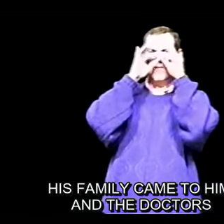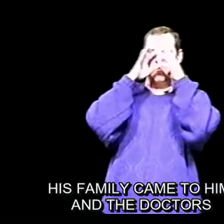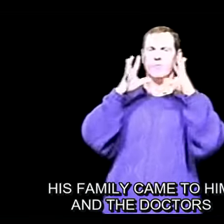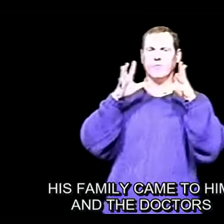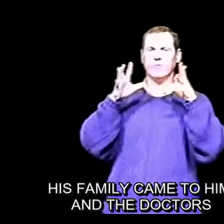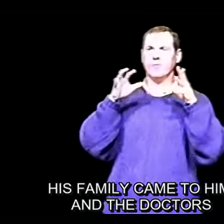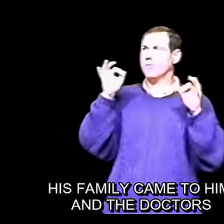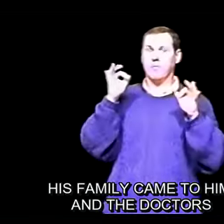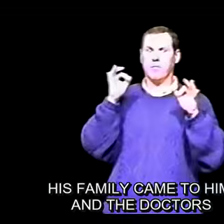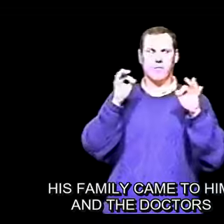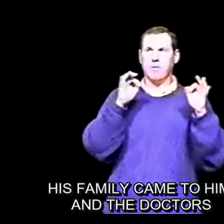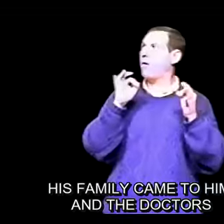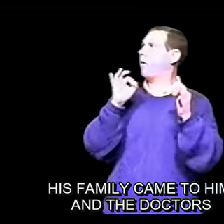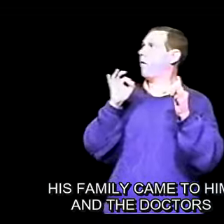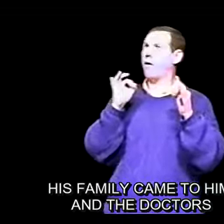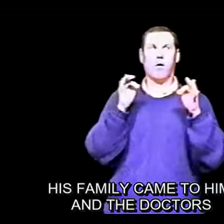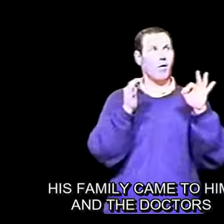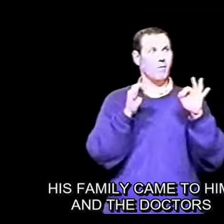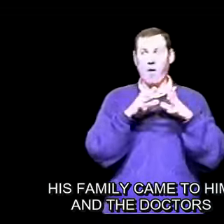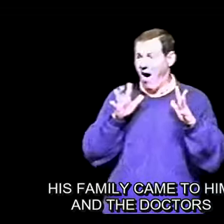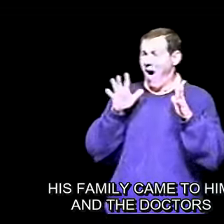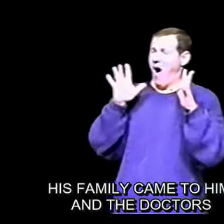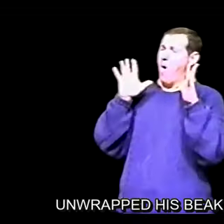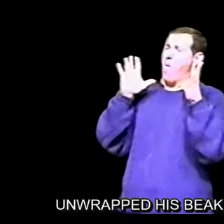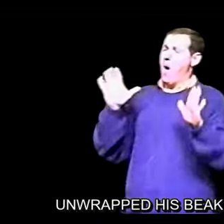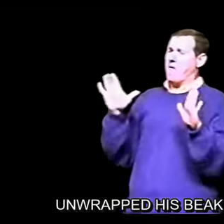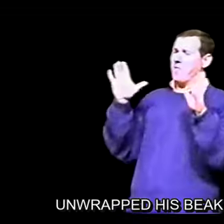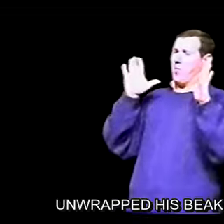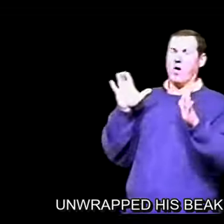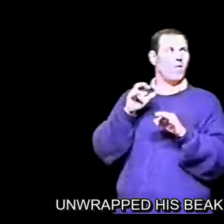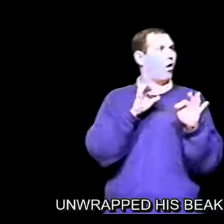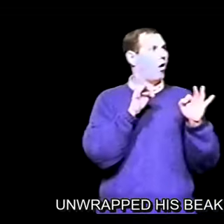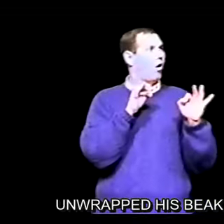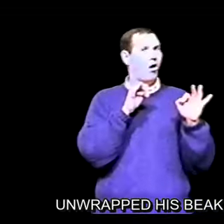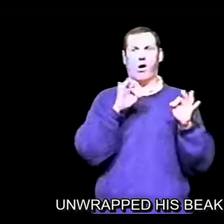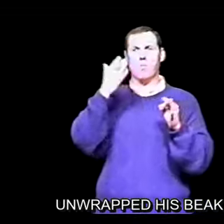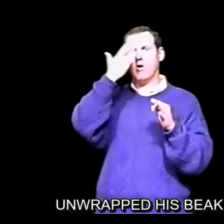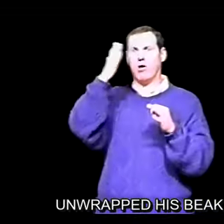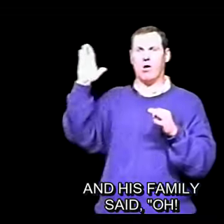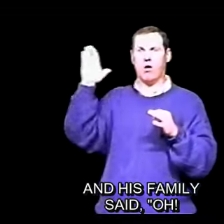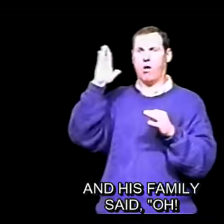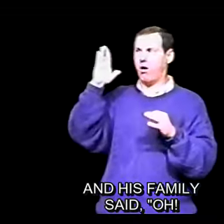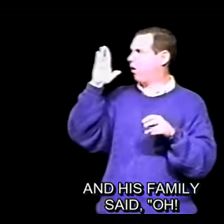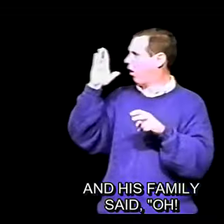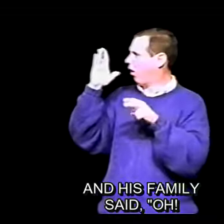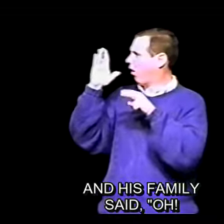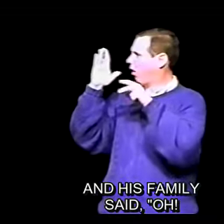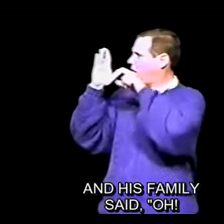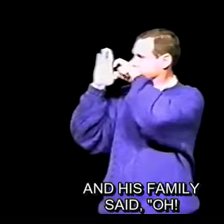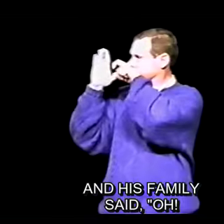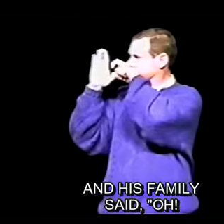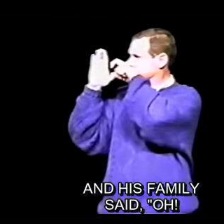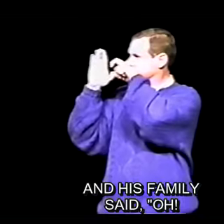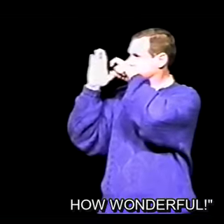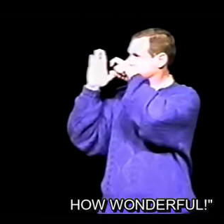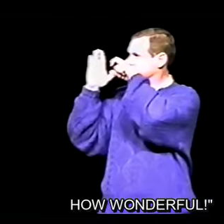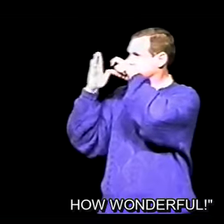him, and the doctors unwrapped his beak, and his family said, oh, how